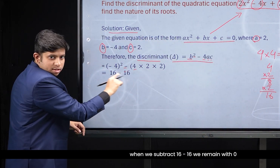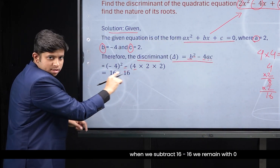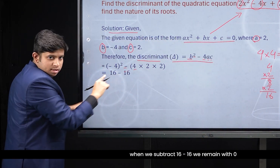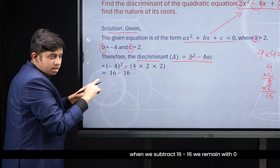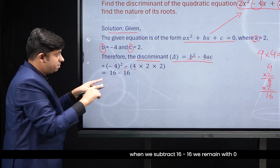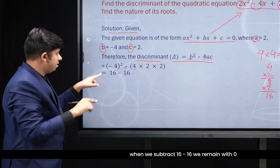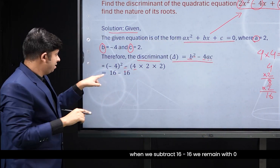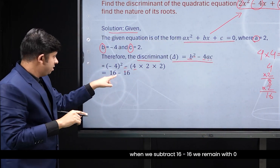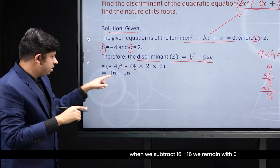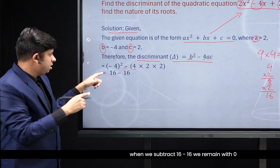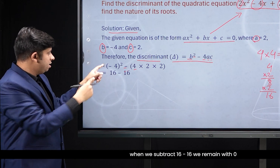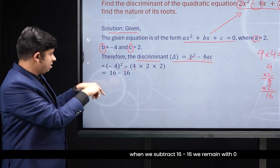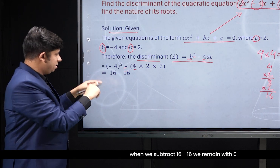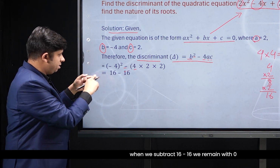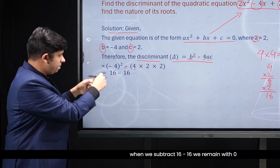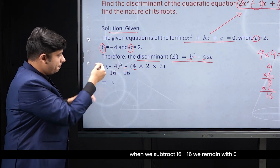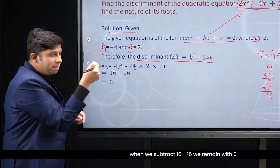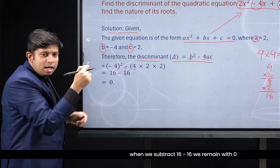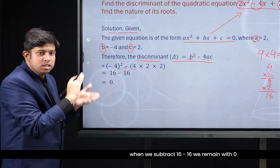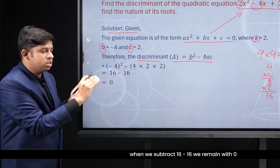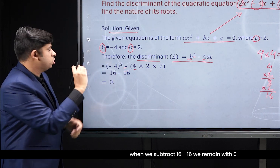When we subtract 16 and 16, we remain with 0.